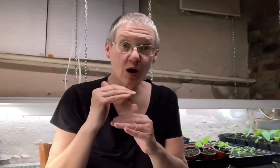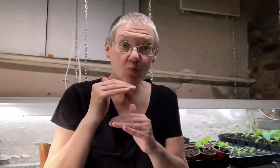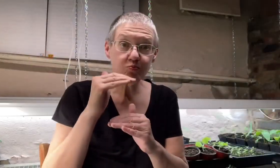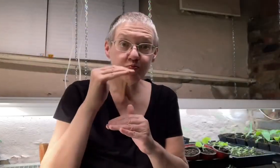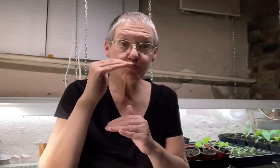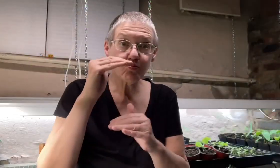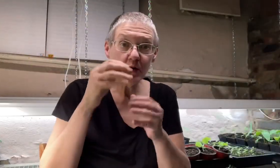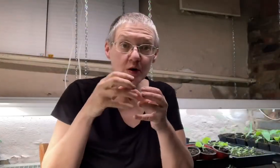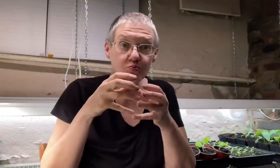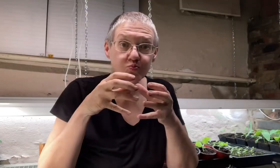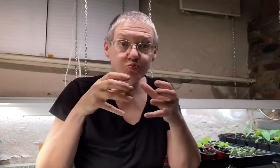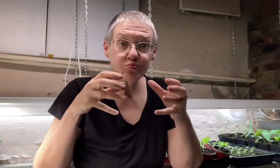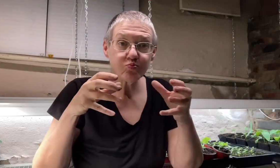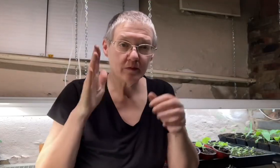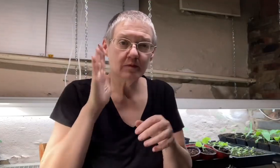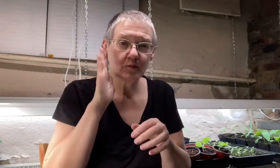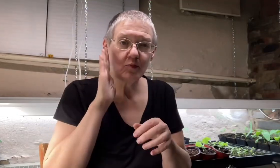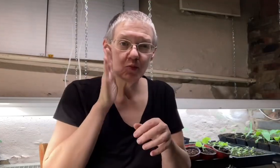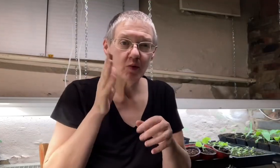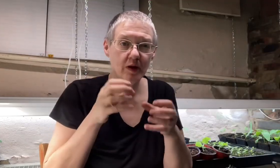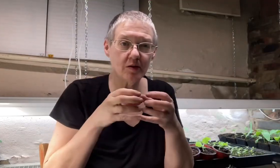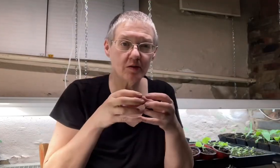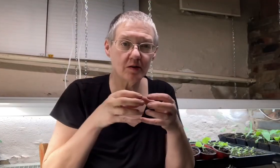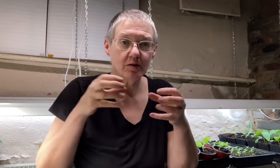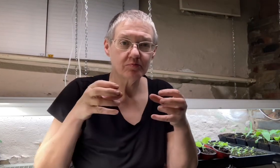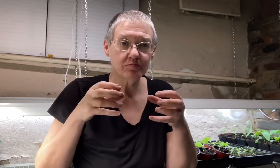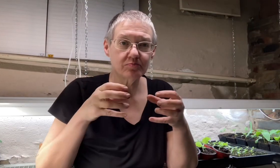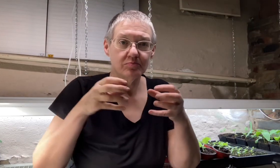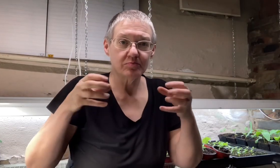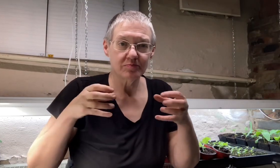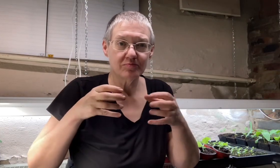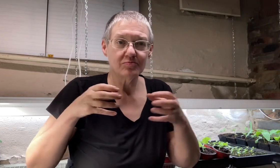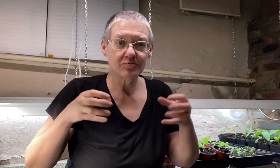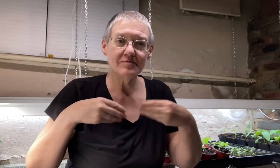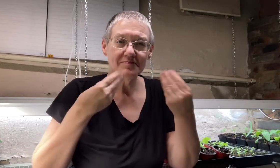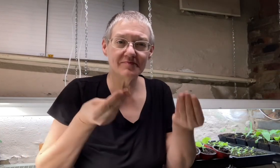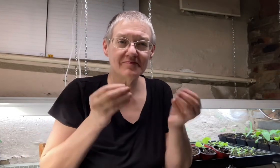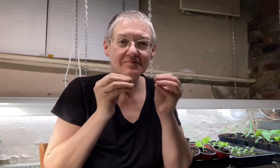Once they get bigger and bushier, I will spread them out to give them more room to grow.